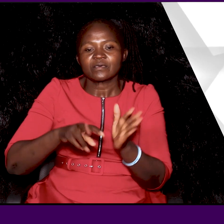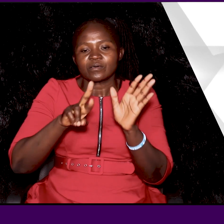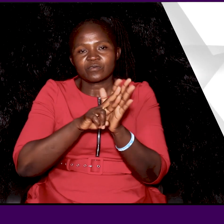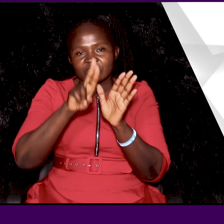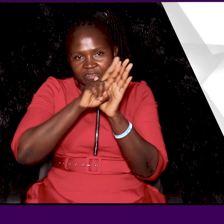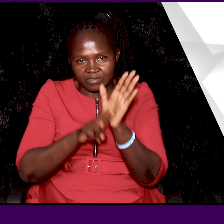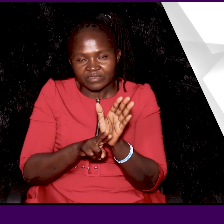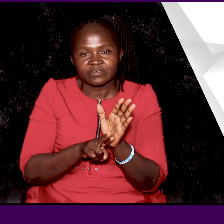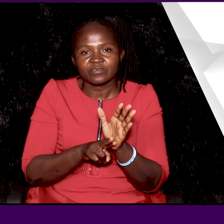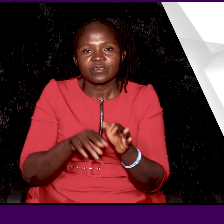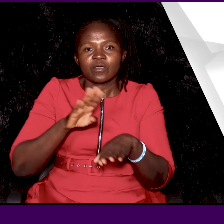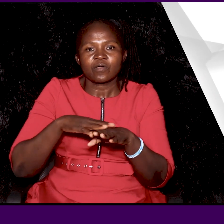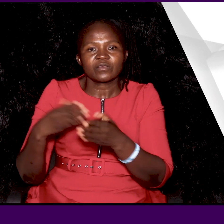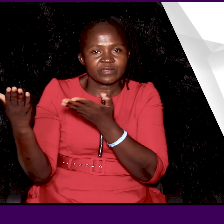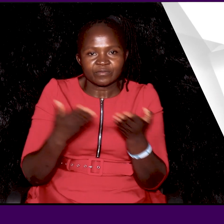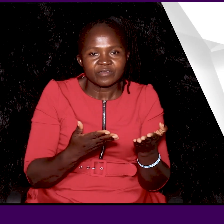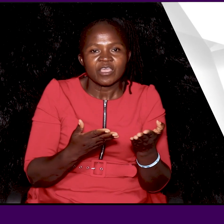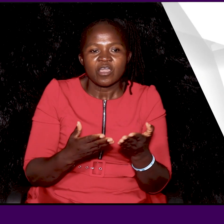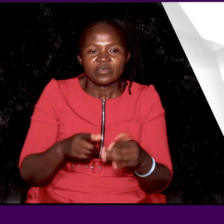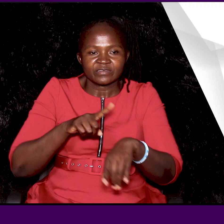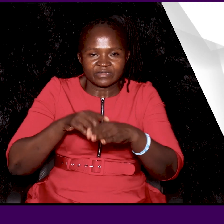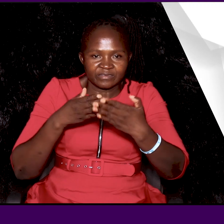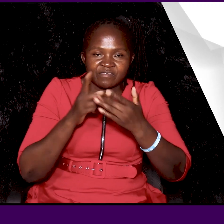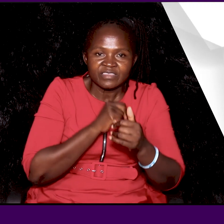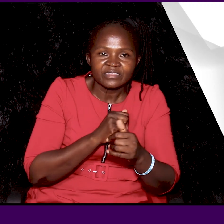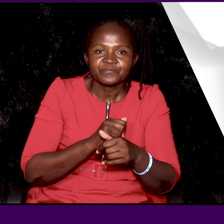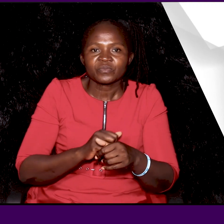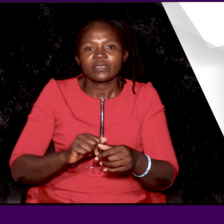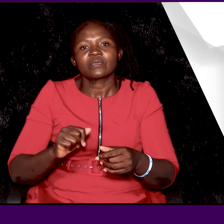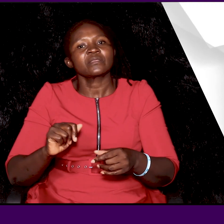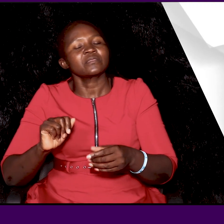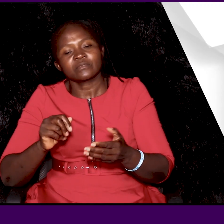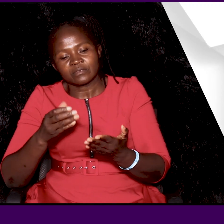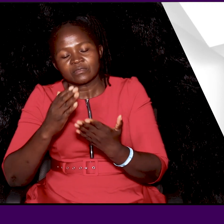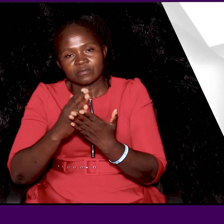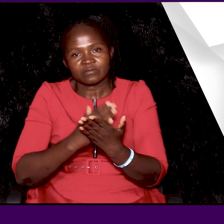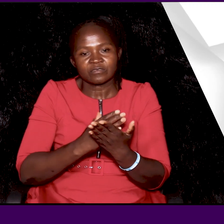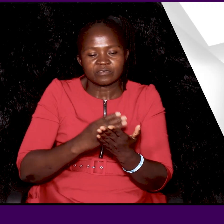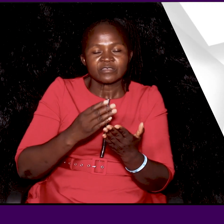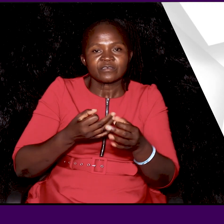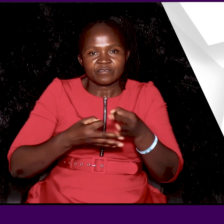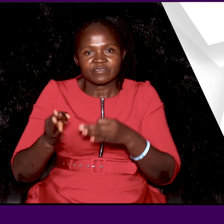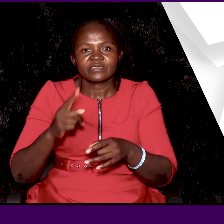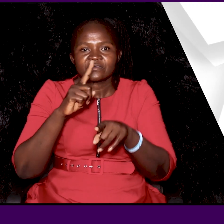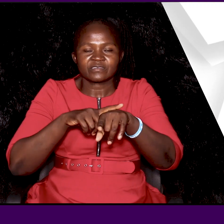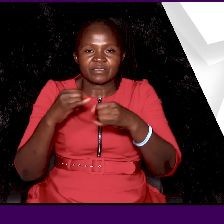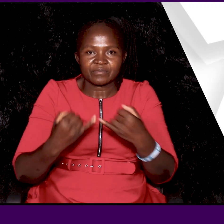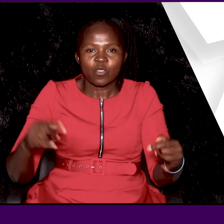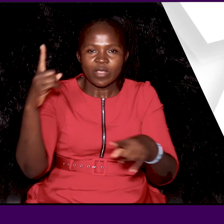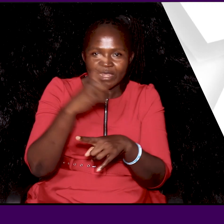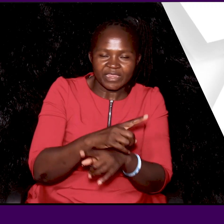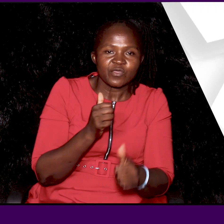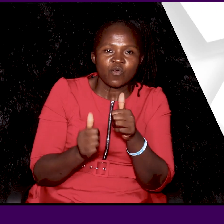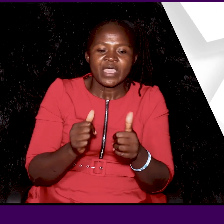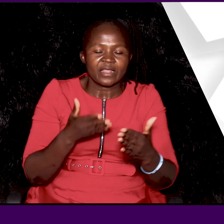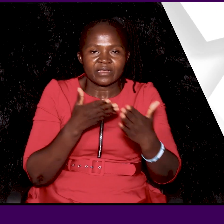and regulations on accommodation on arrival. The cost is the specified fee and the timeline is 1 day, which is